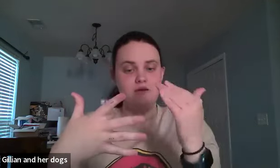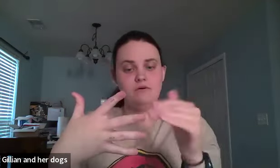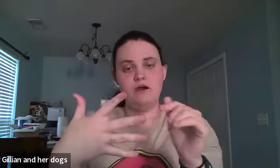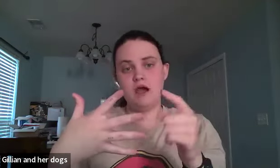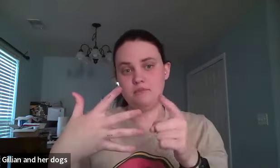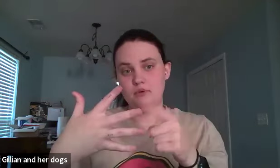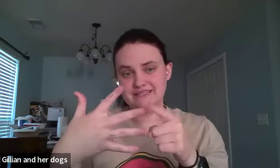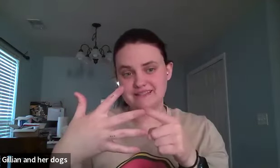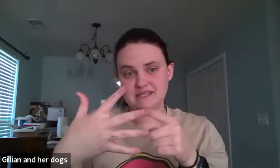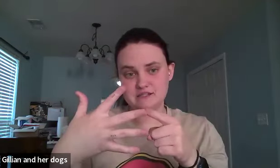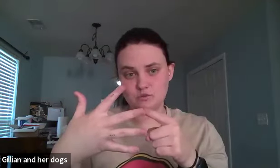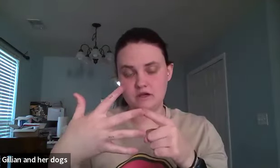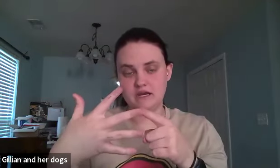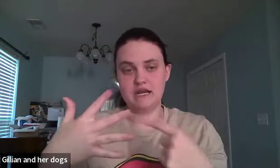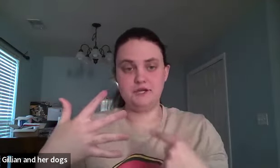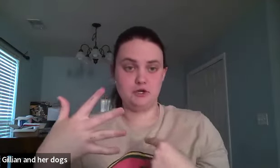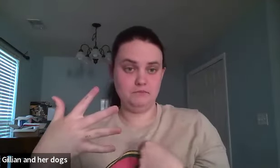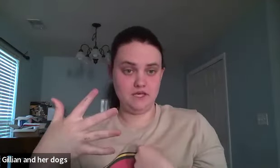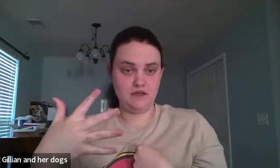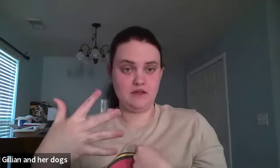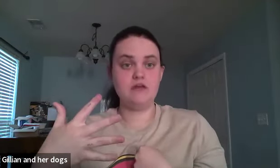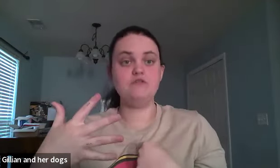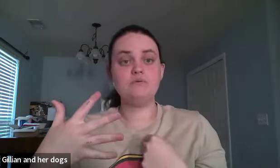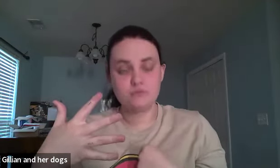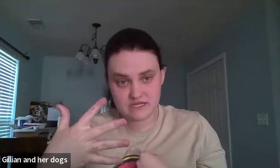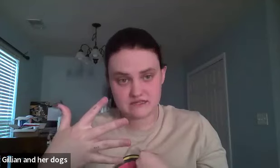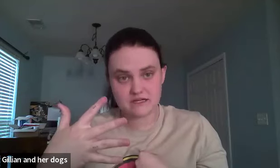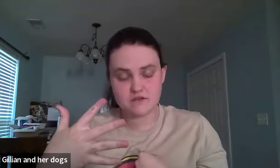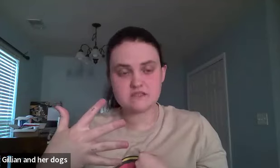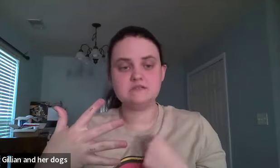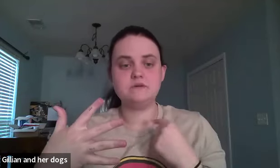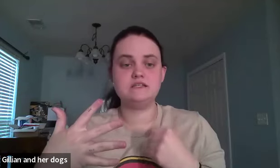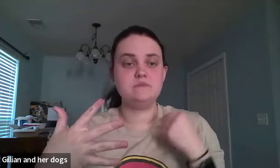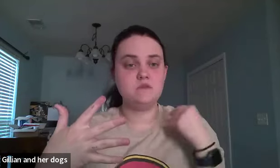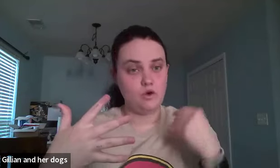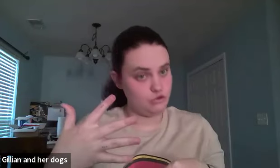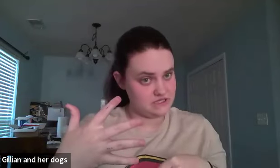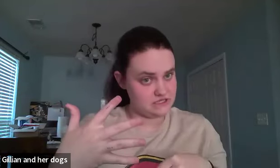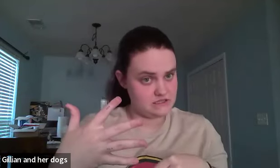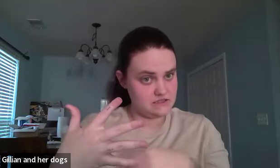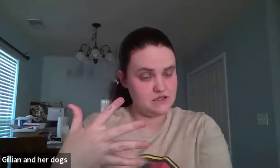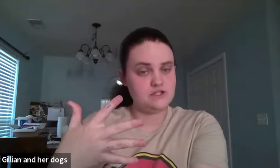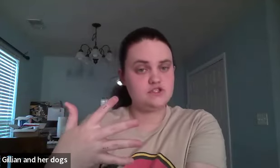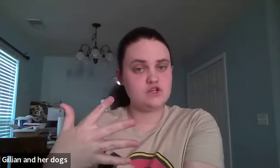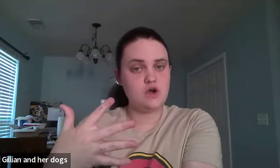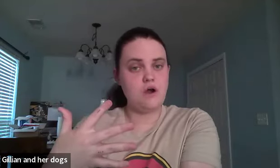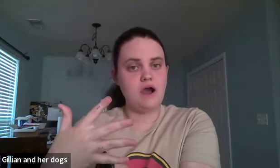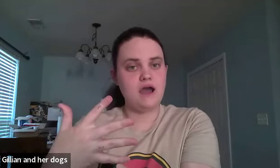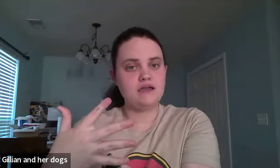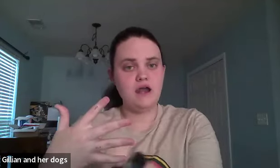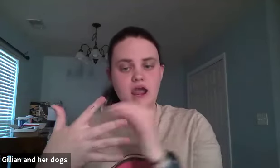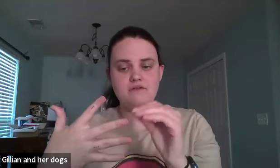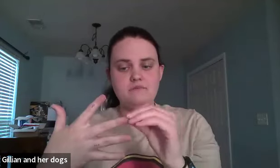Now, I point to this one and I go me. And the reason I do this is because I'm the oldest. So I kind of have in